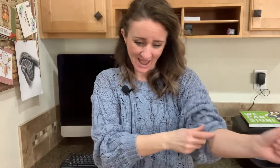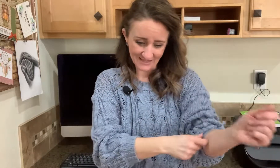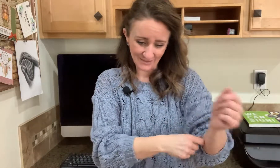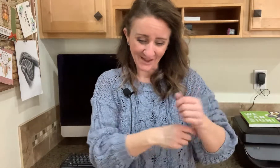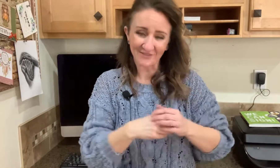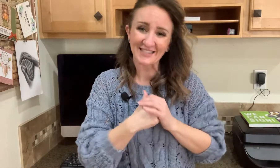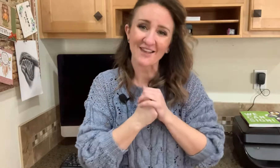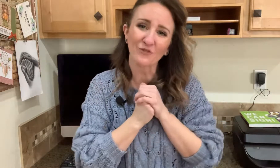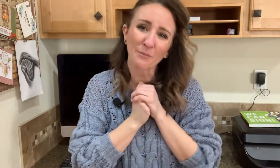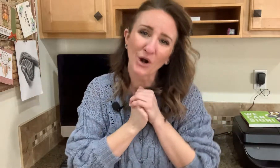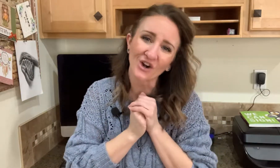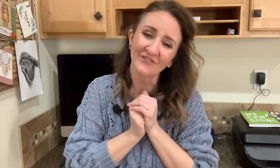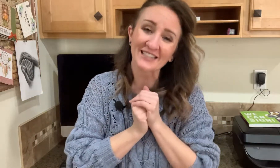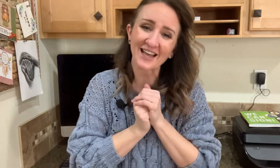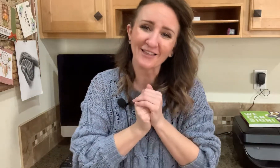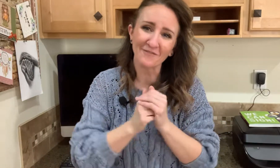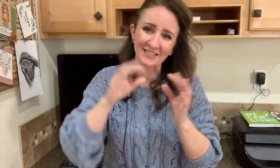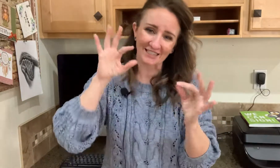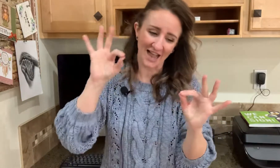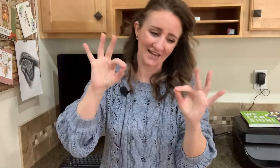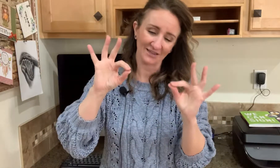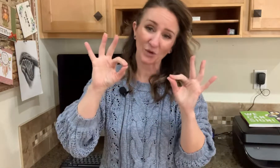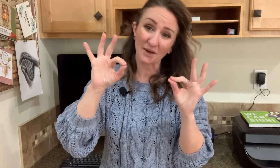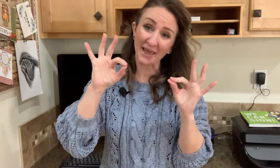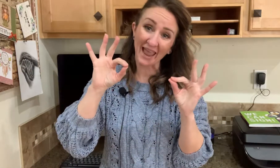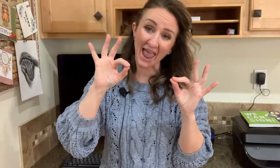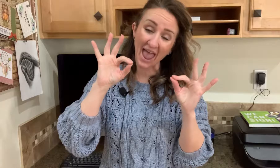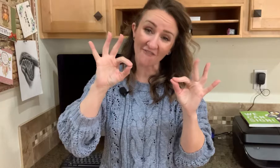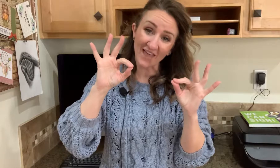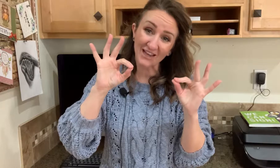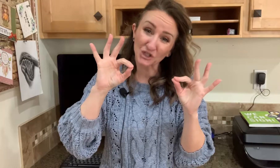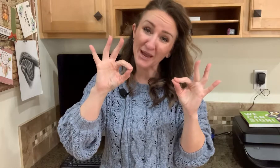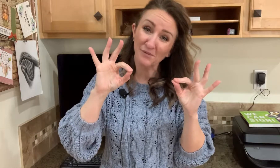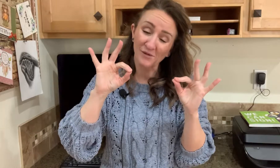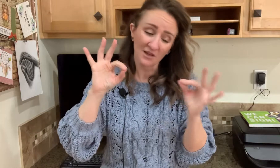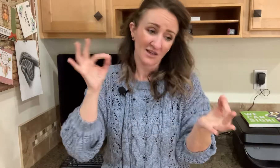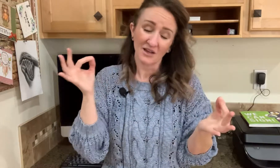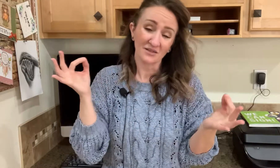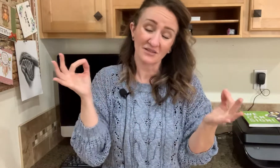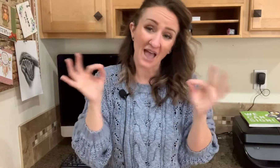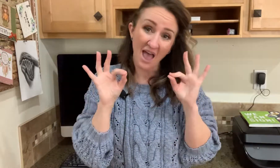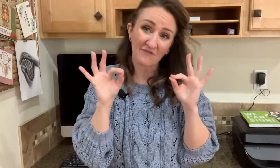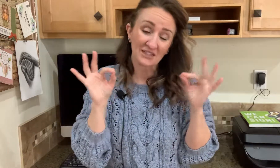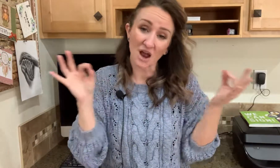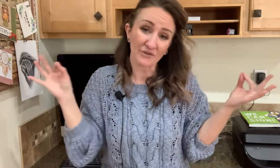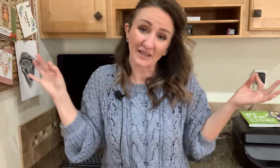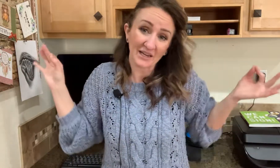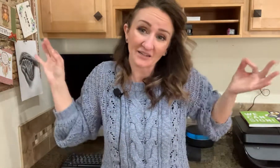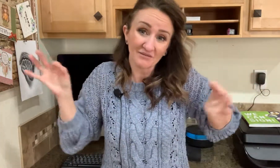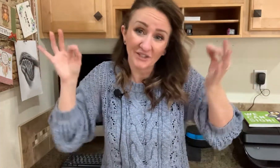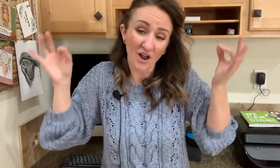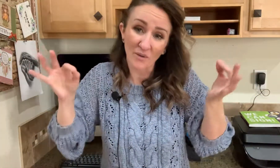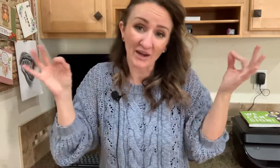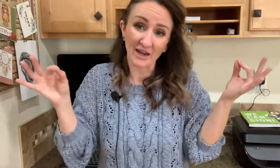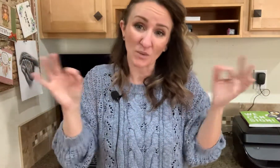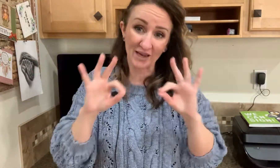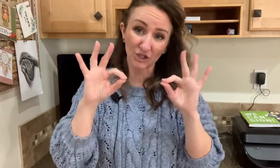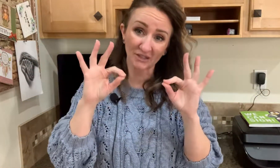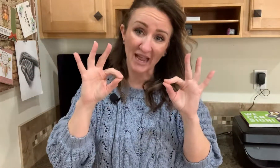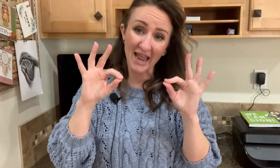Next, we have the sign for perfect. I love this sign. We're going to make F hand shapes. That F is not related, in any way. It's just a hand